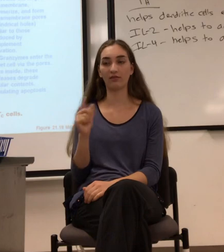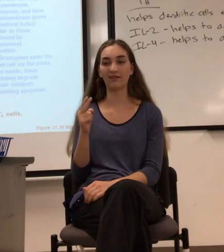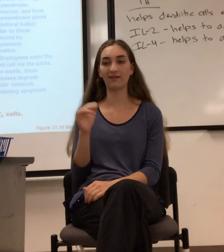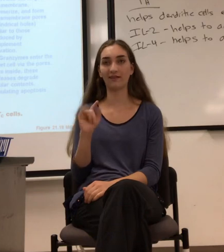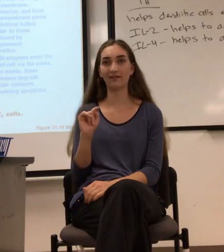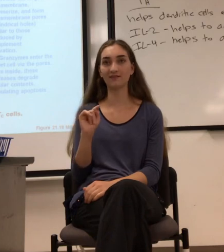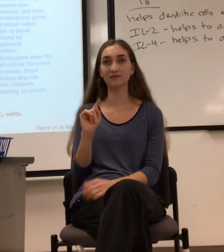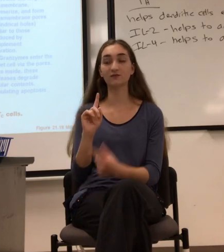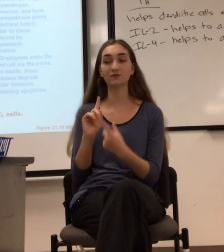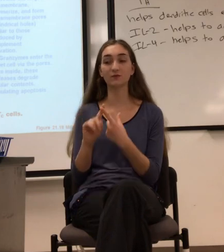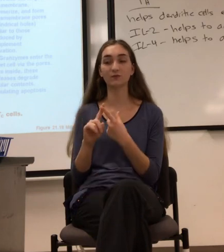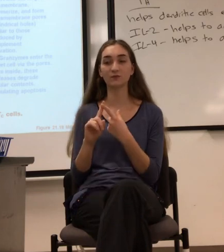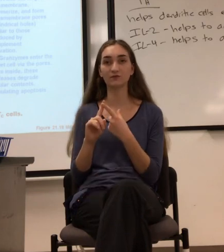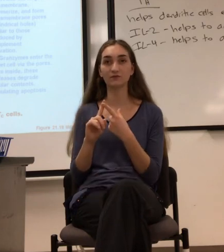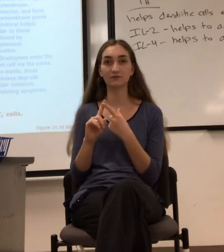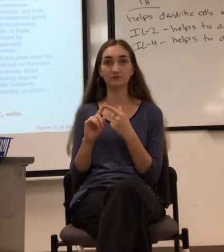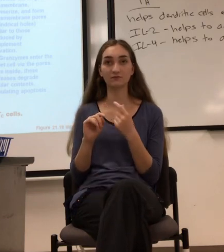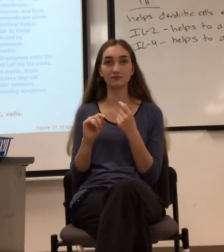to